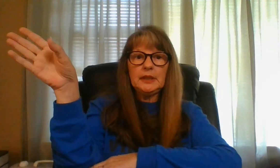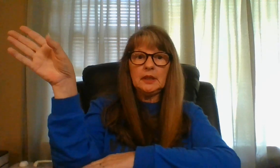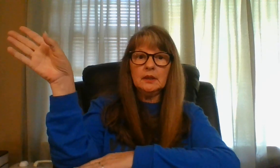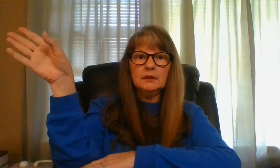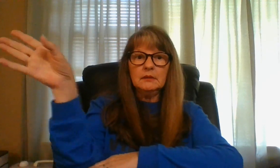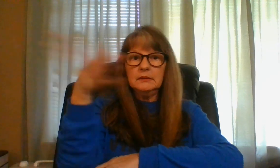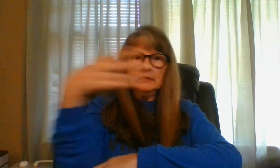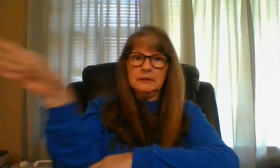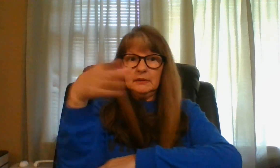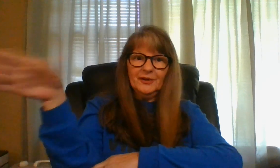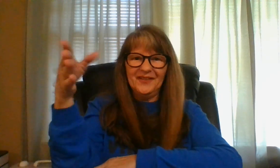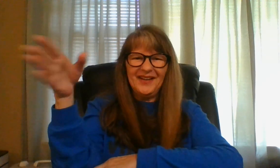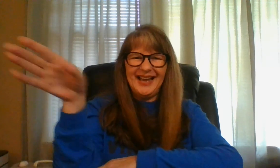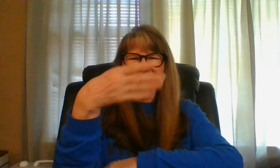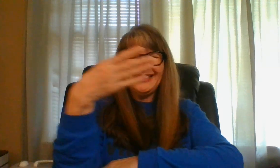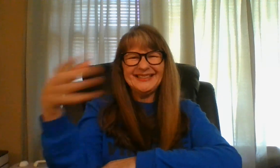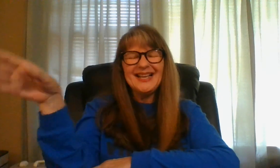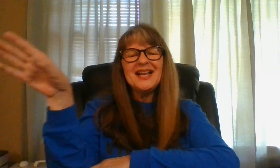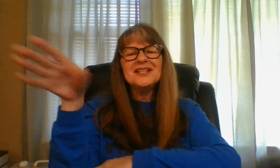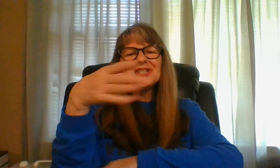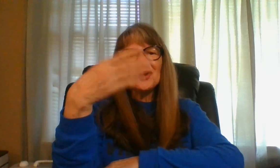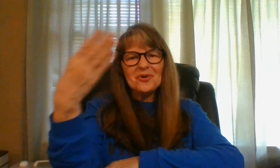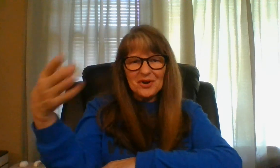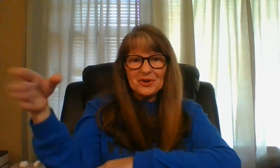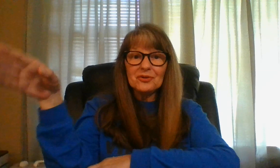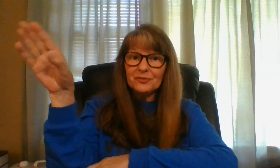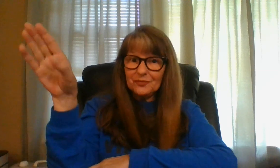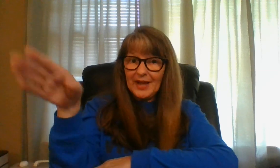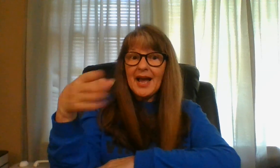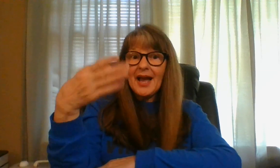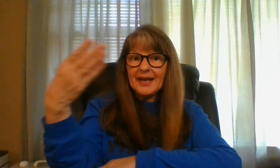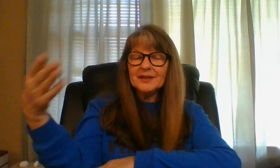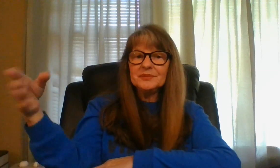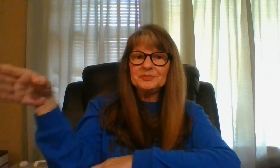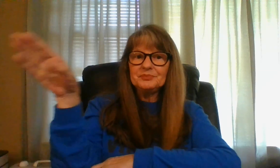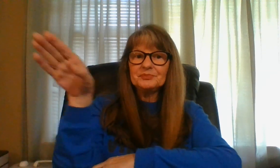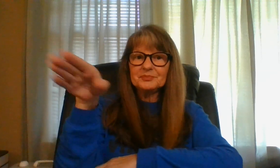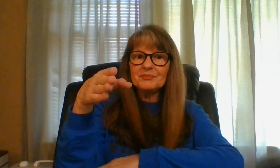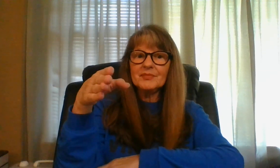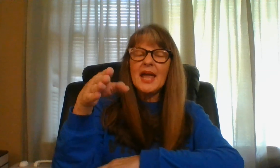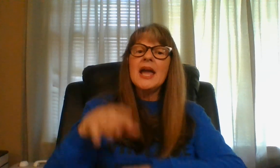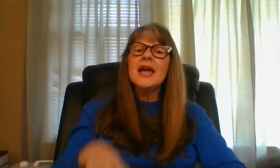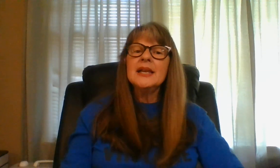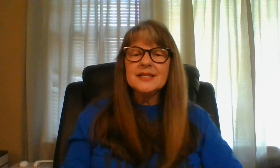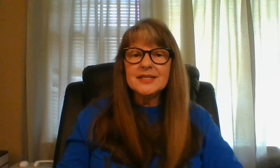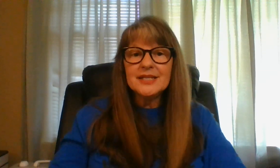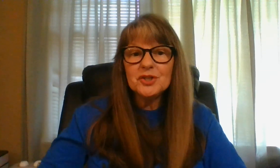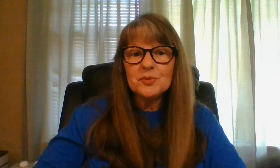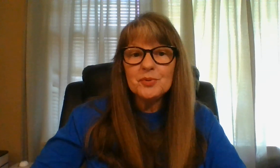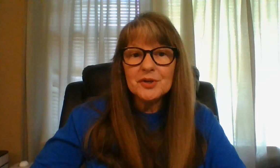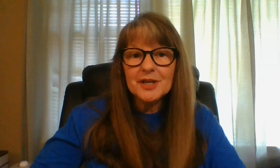windy, right? So your flag, did you put it